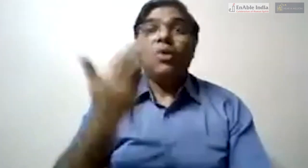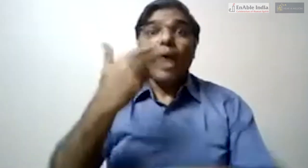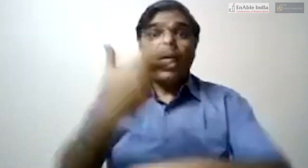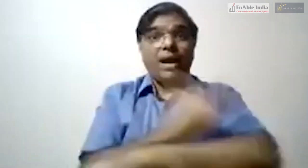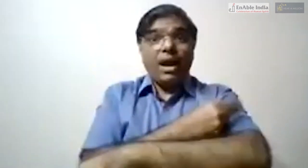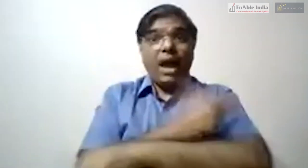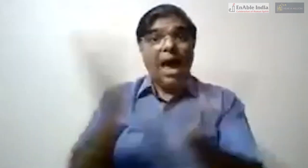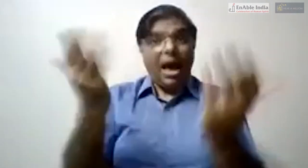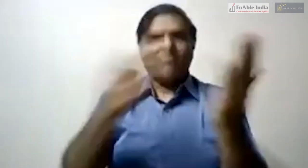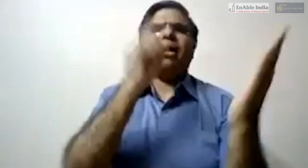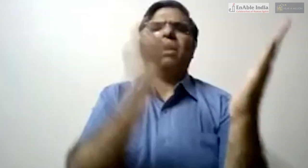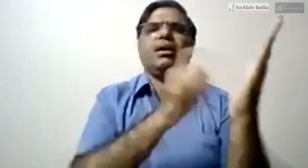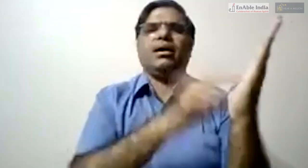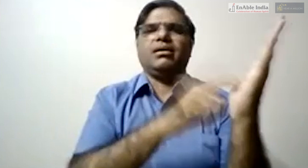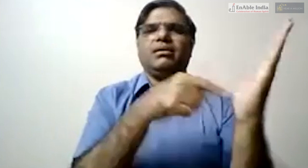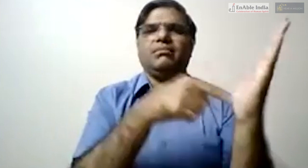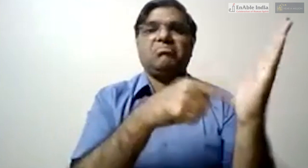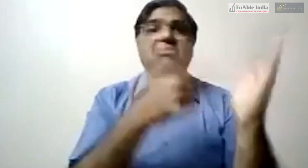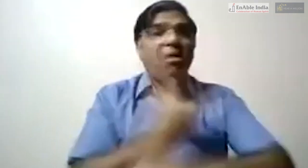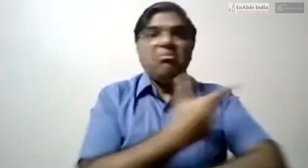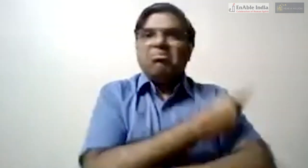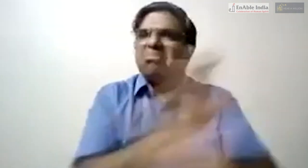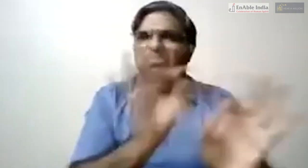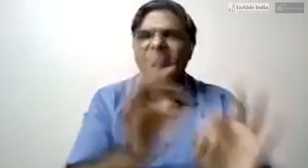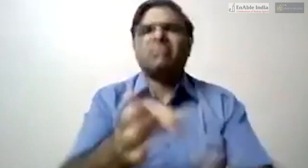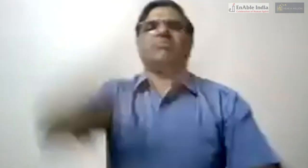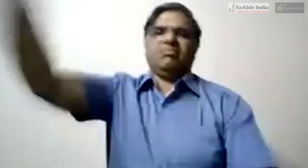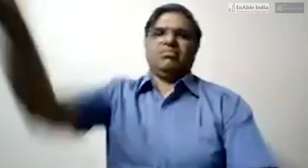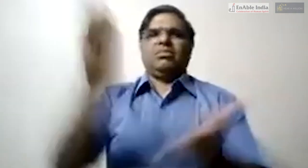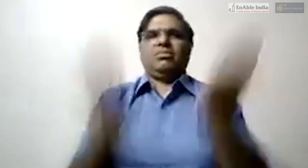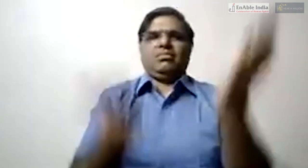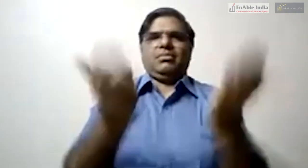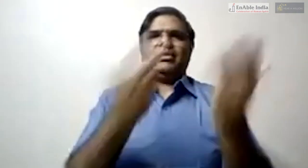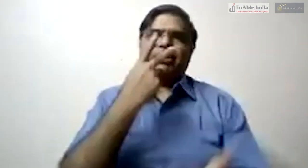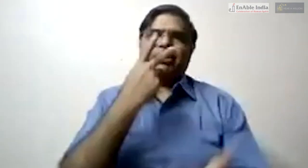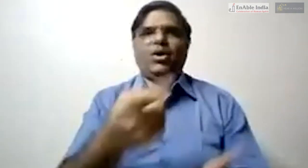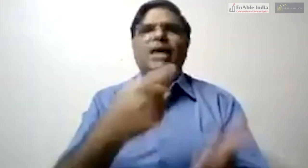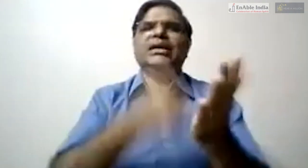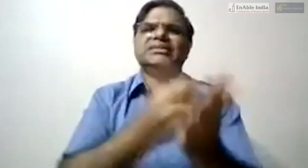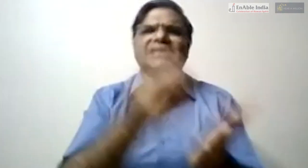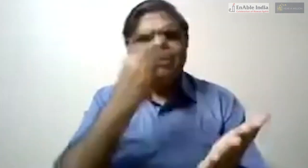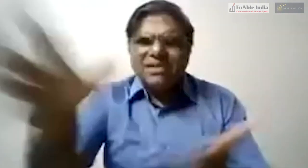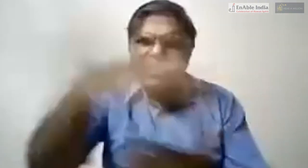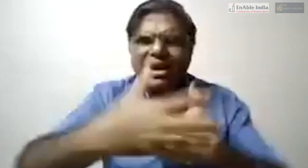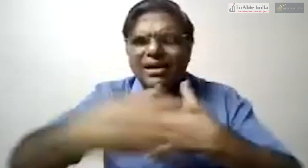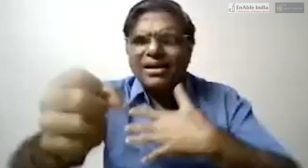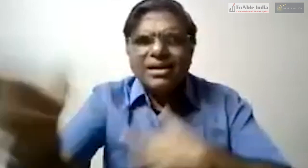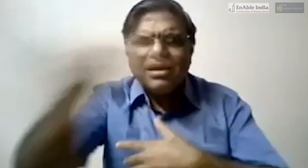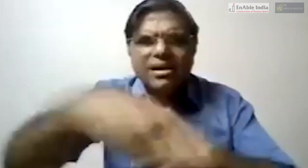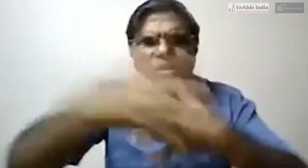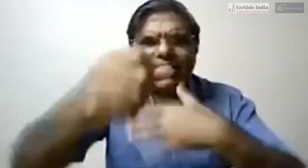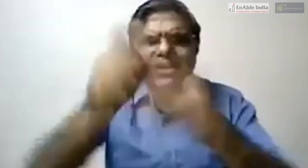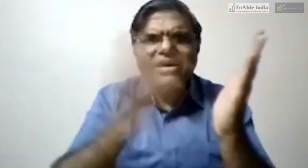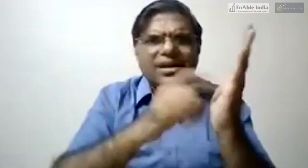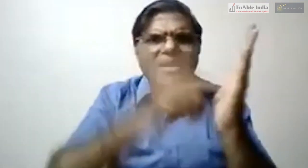the dates where you were looking for the vaccination registration and for the slots, you can book for it.